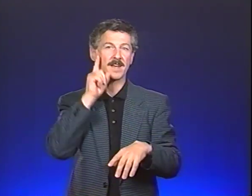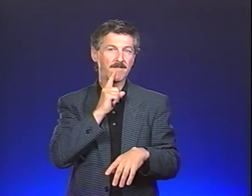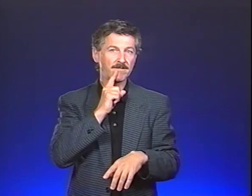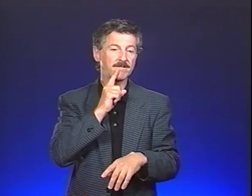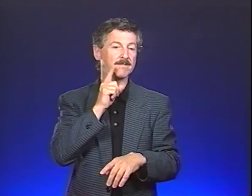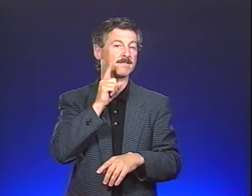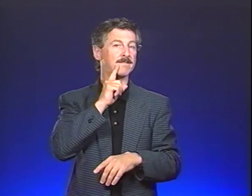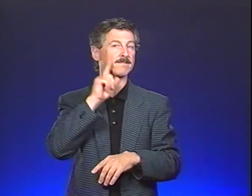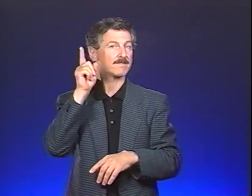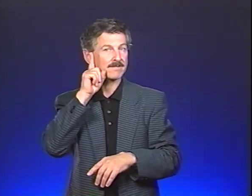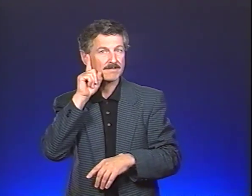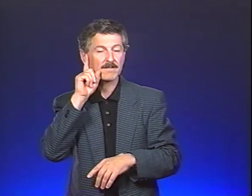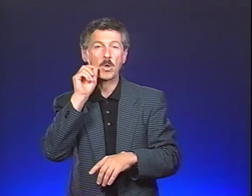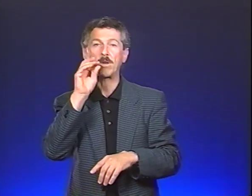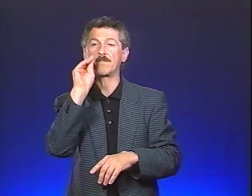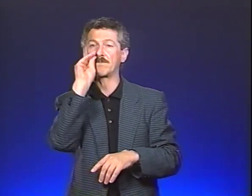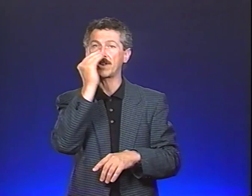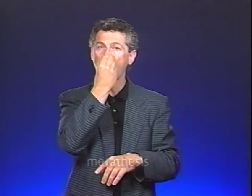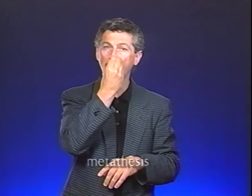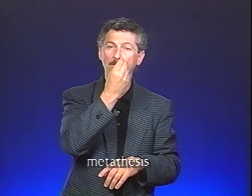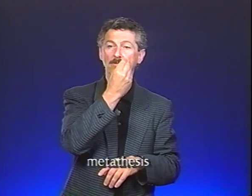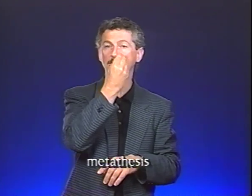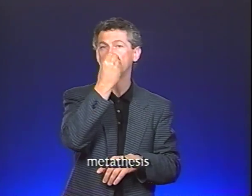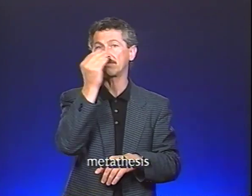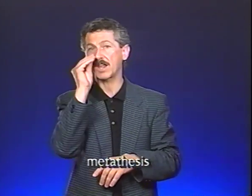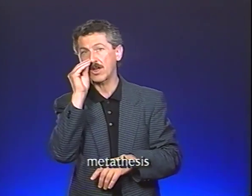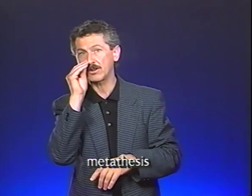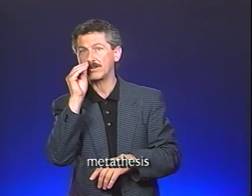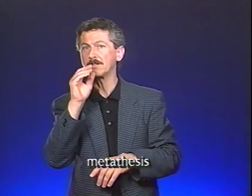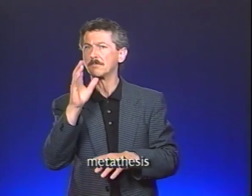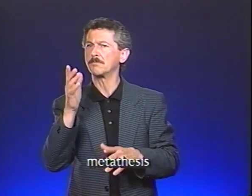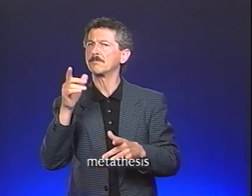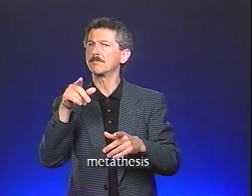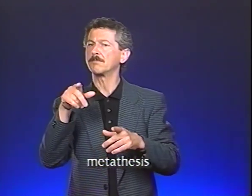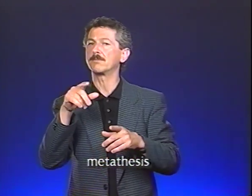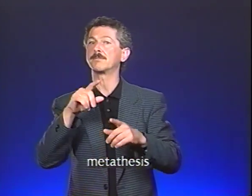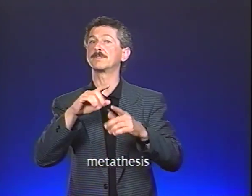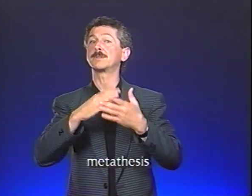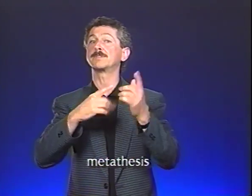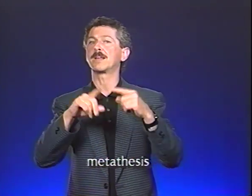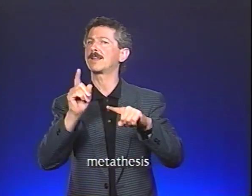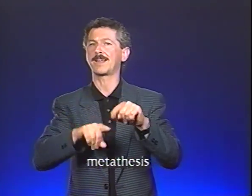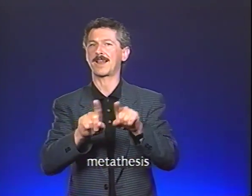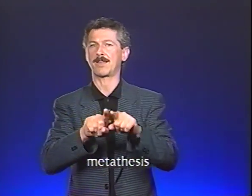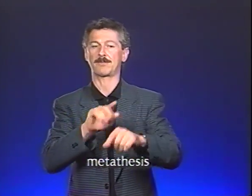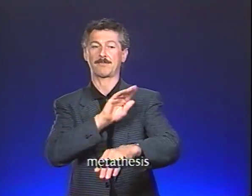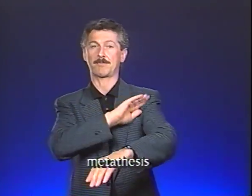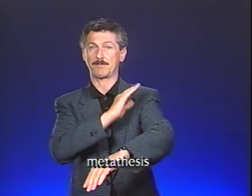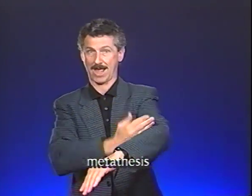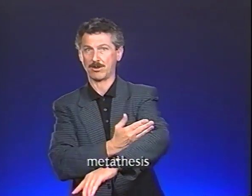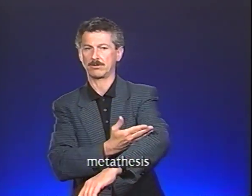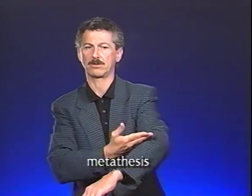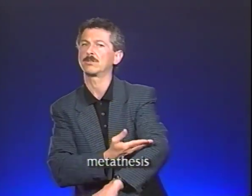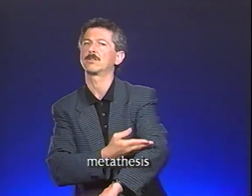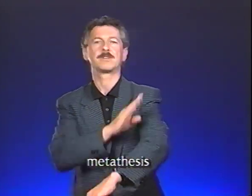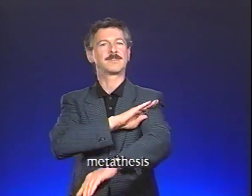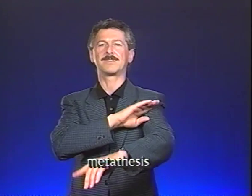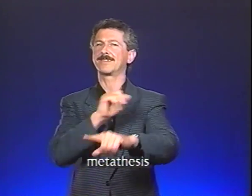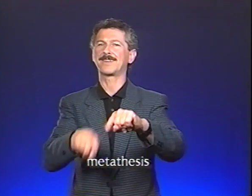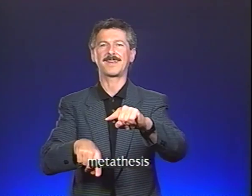Some signs, such as deaf or flower, can change the order of production of the segments, while other signs cannot. The